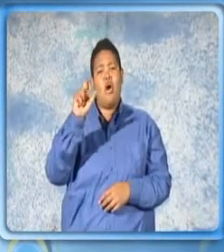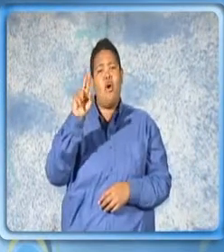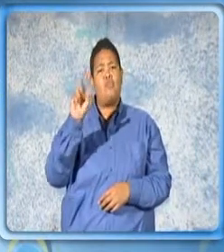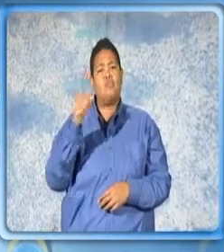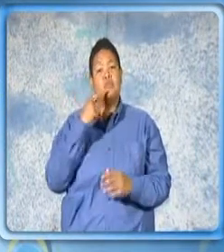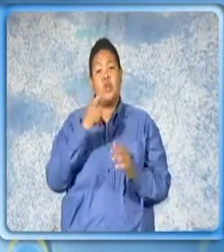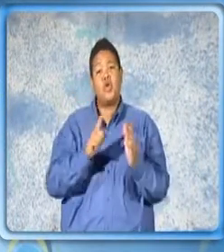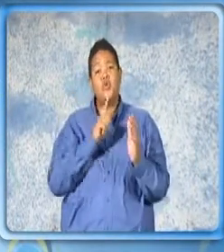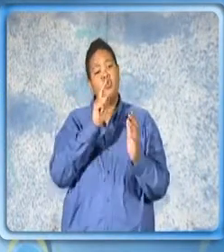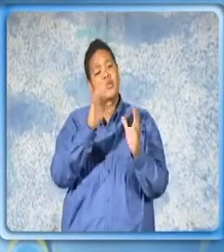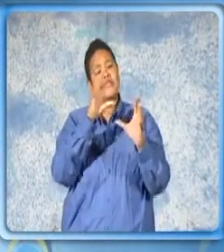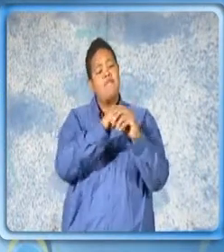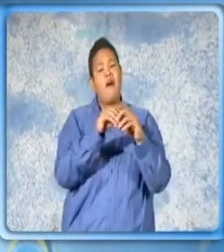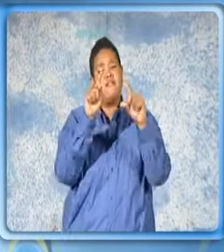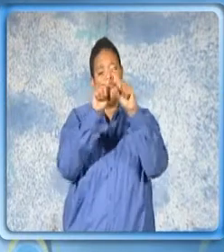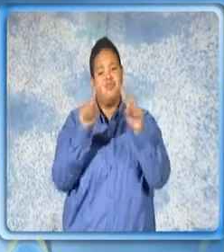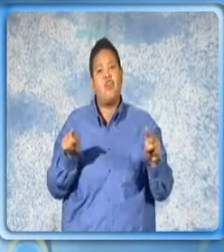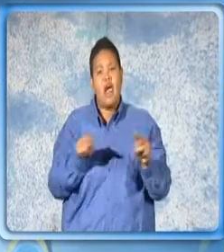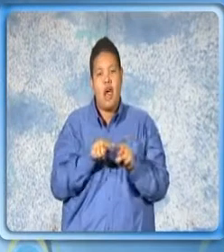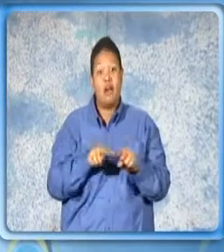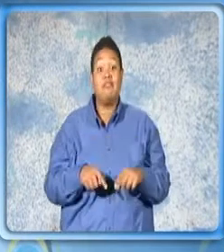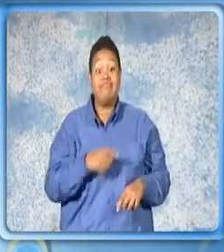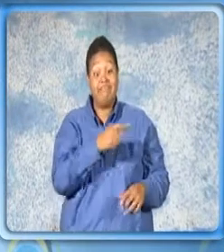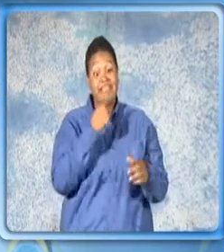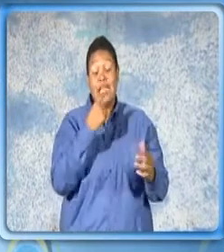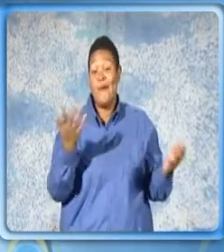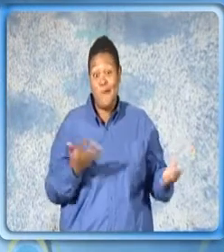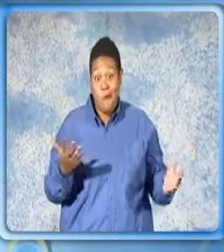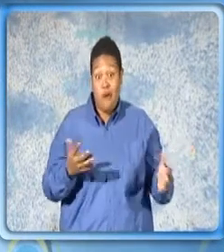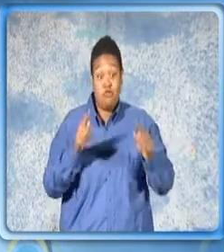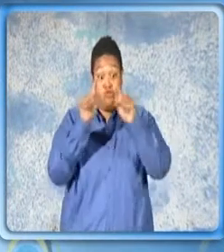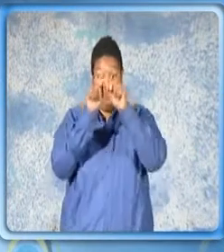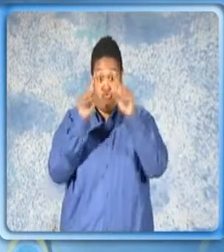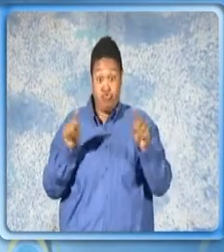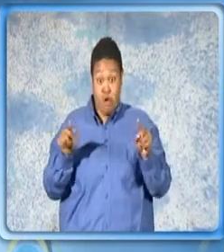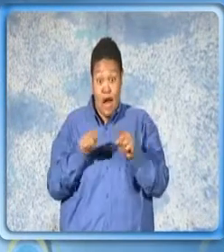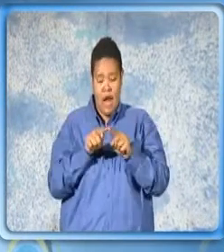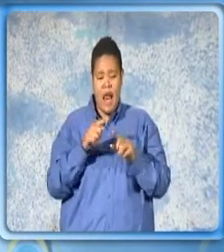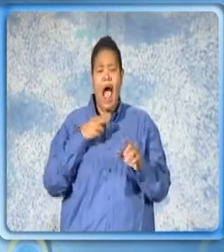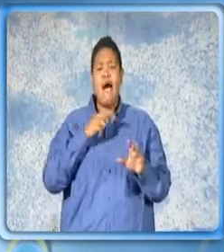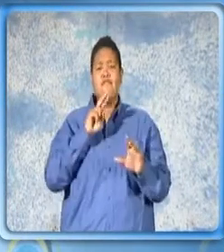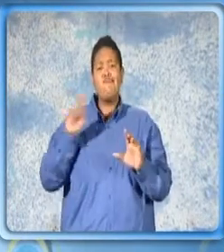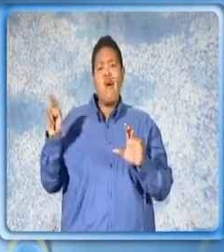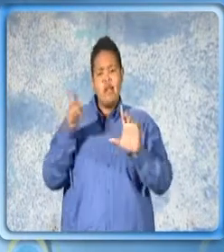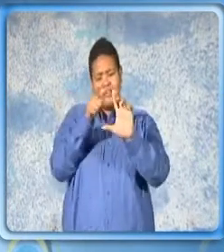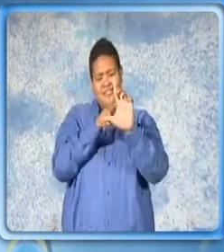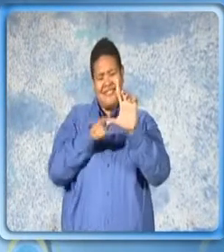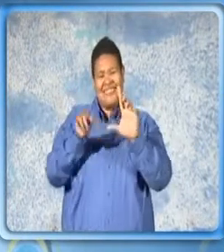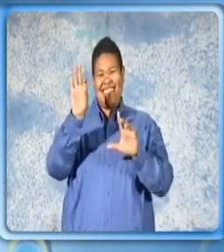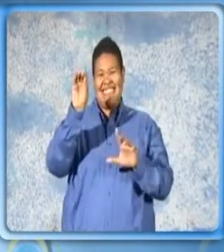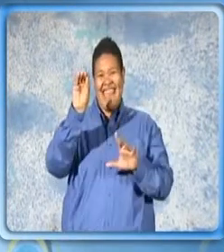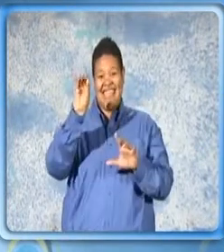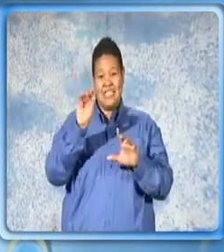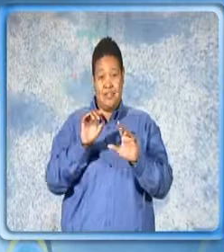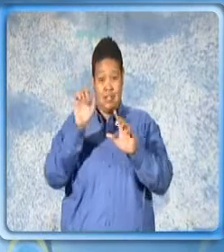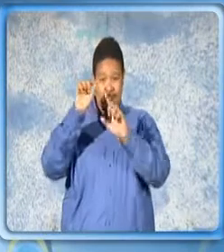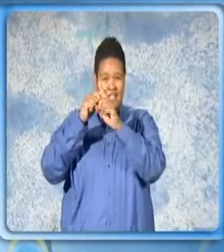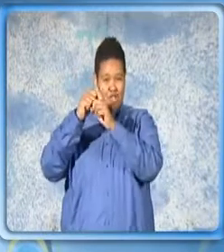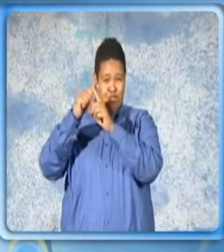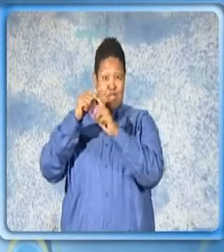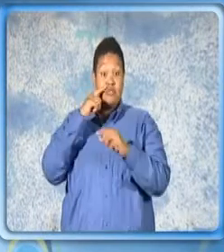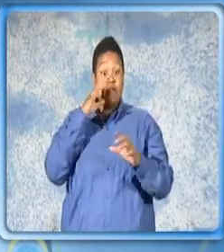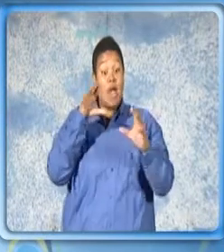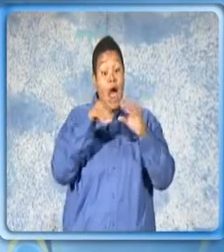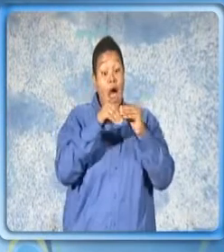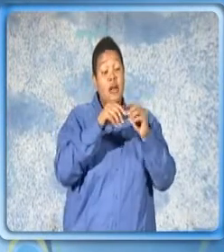about triangles. He demonstrated that if a triangle is a right-angled triangle and you make a square on each